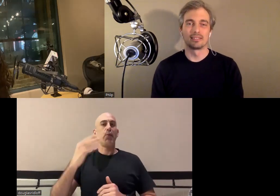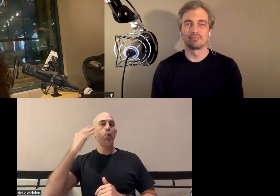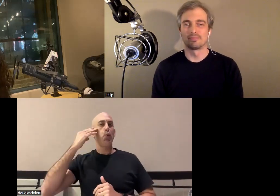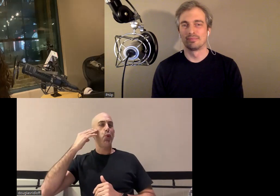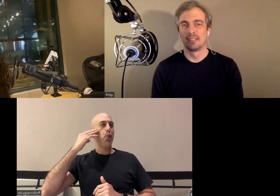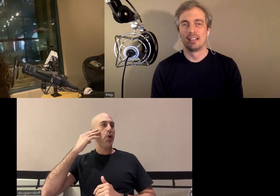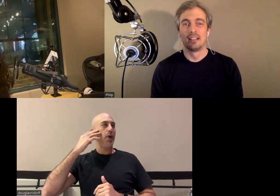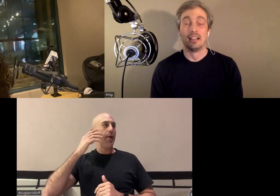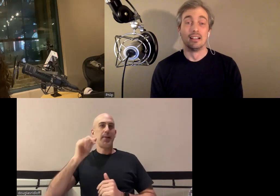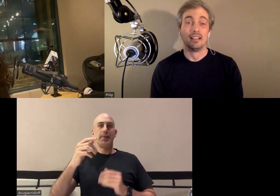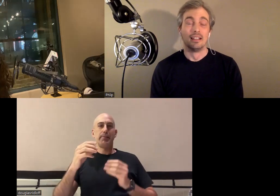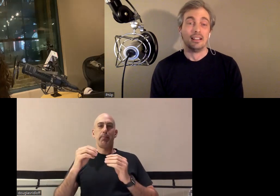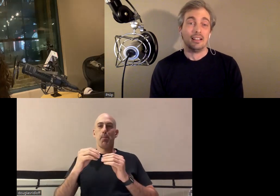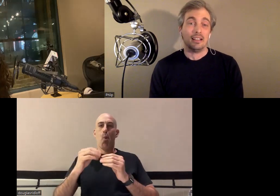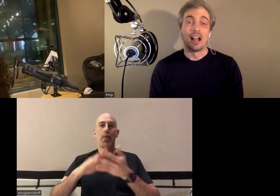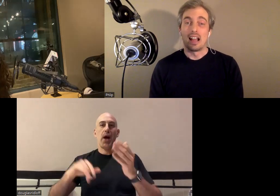Yes.